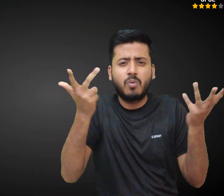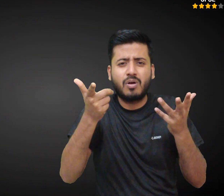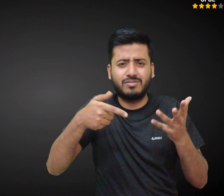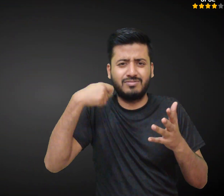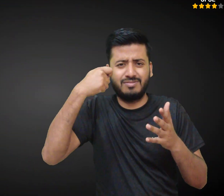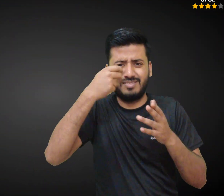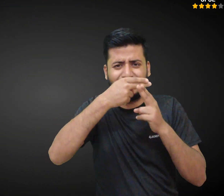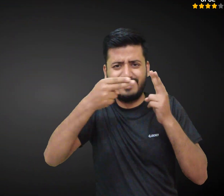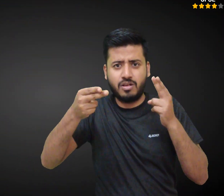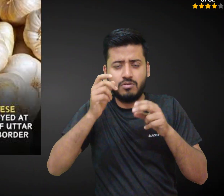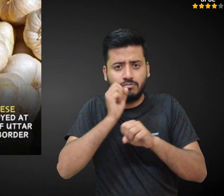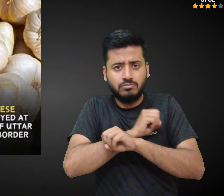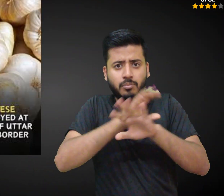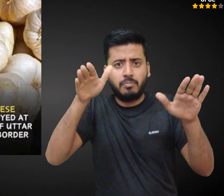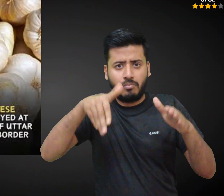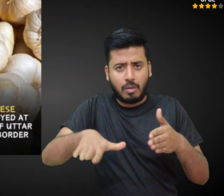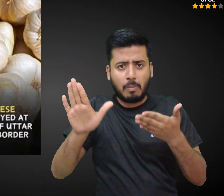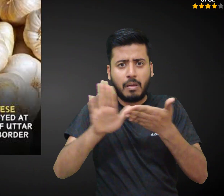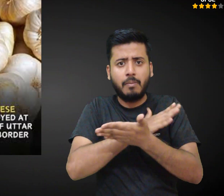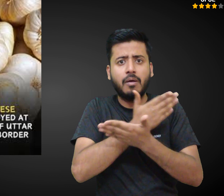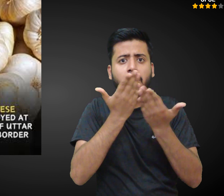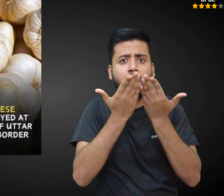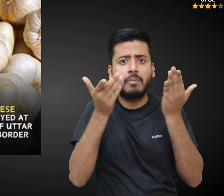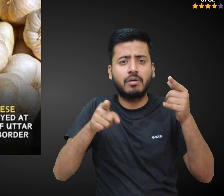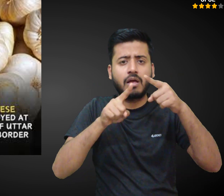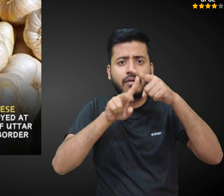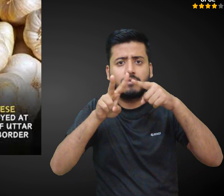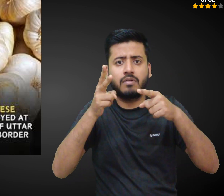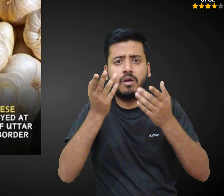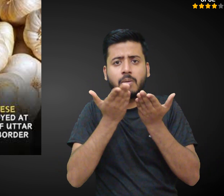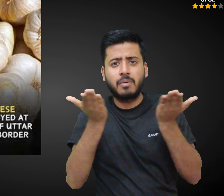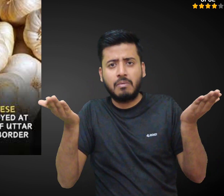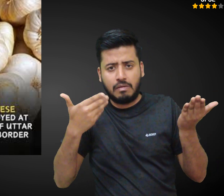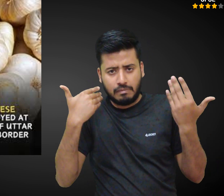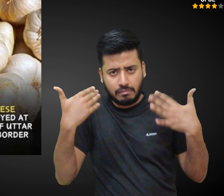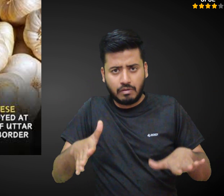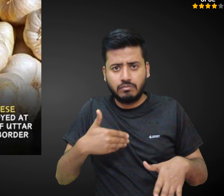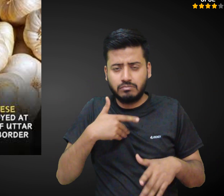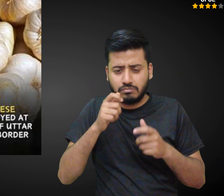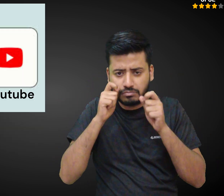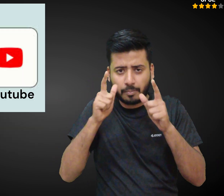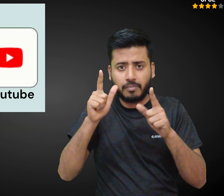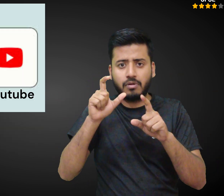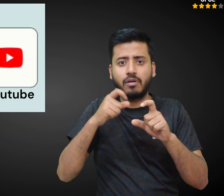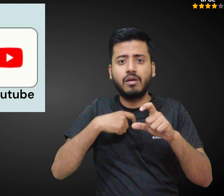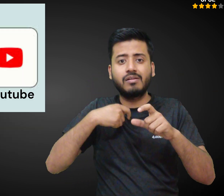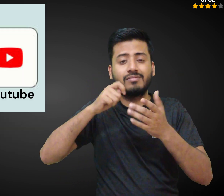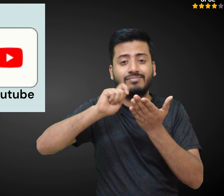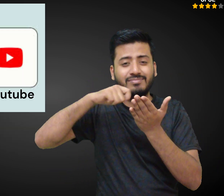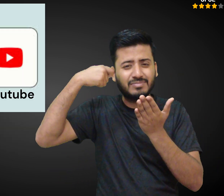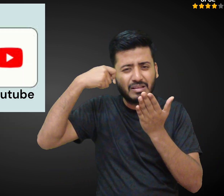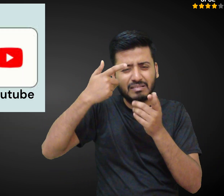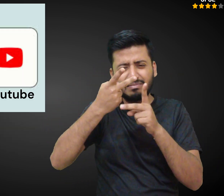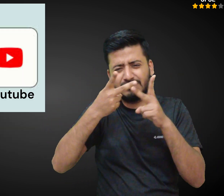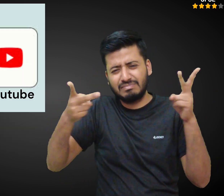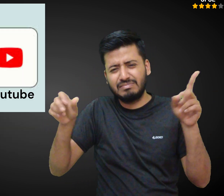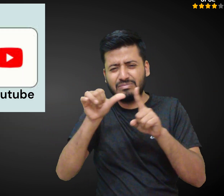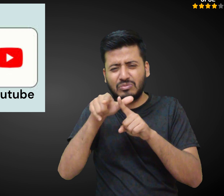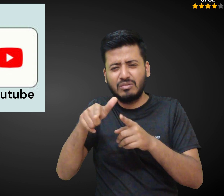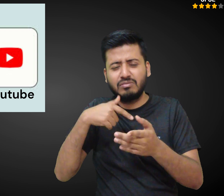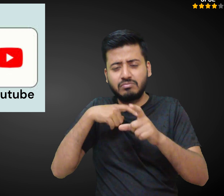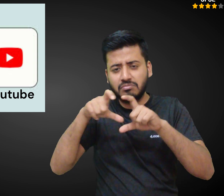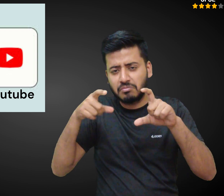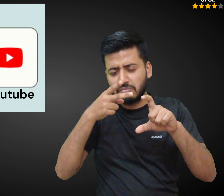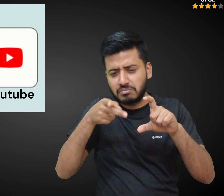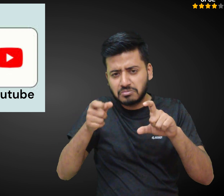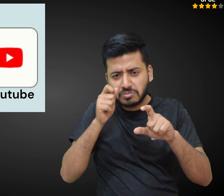16,000 kilograms fake Chinese garlic seized and destroyed at India-Nepal border. In Maharajganj district of Uttar Pradesh,